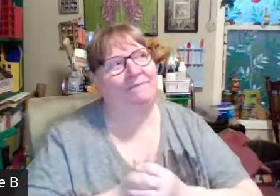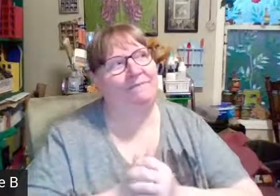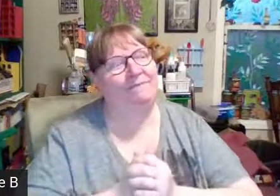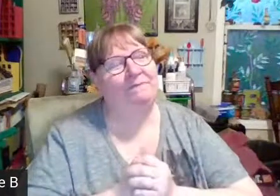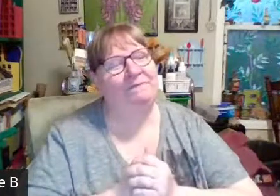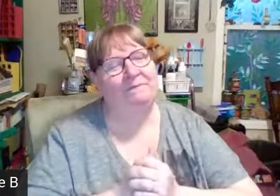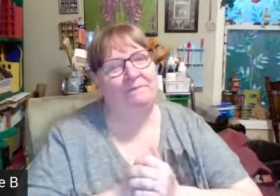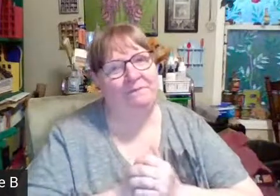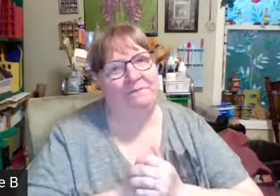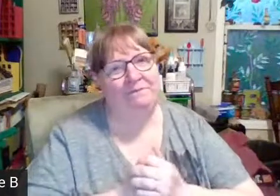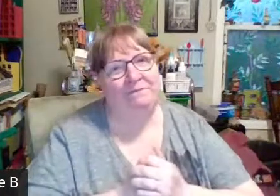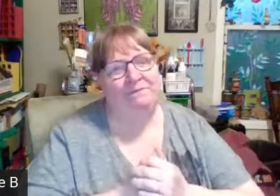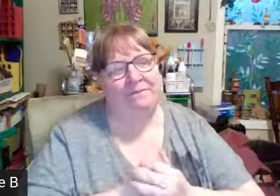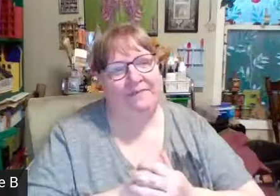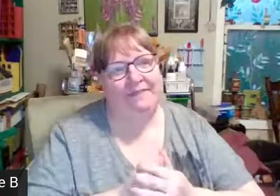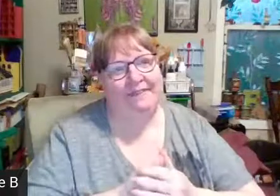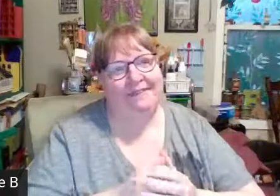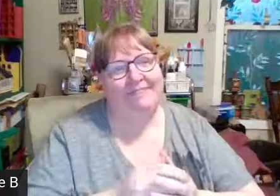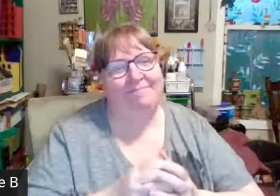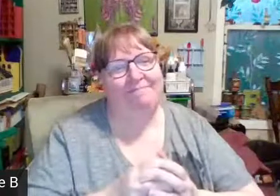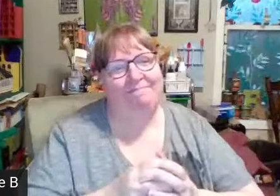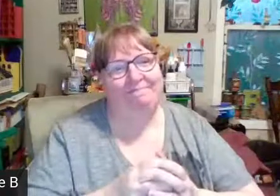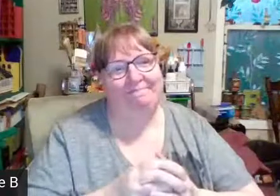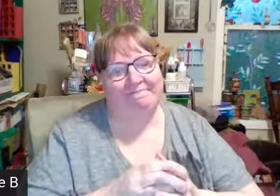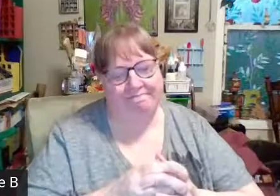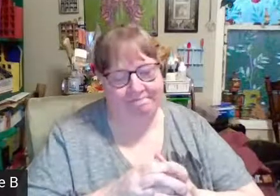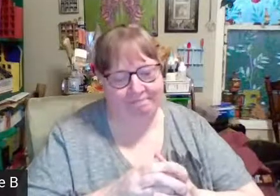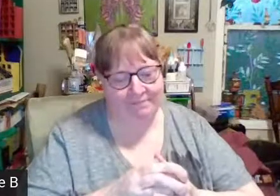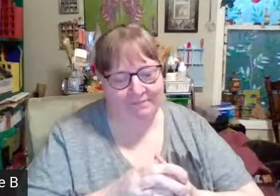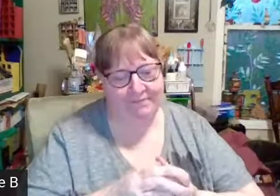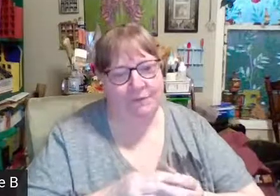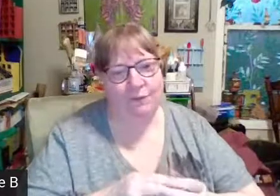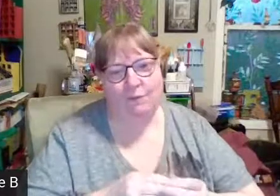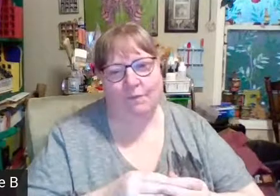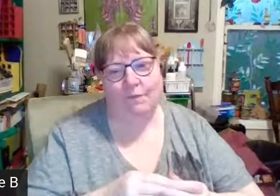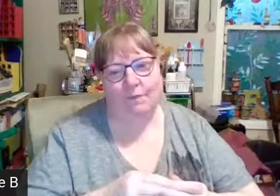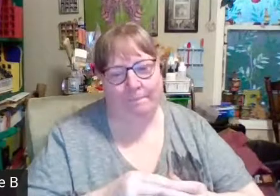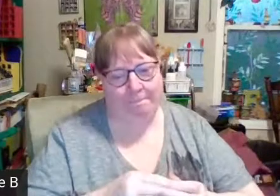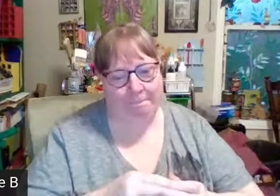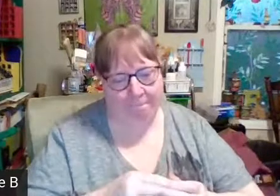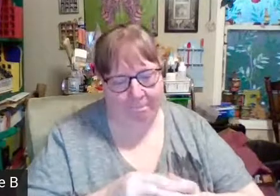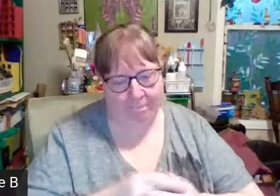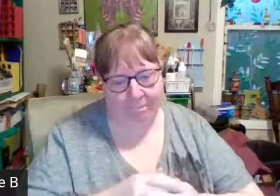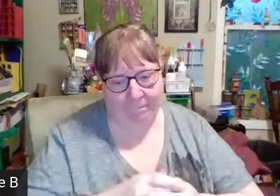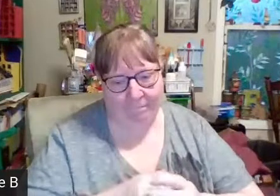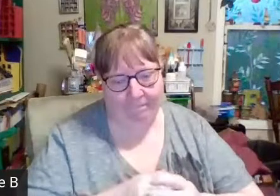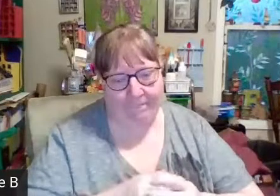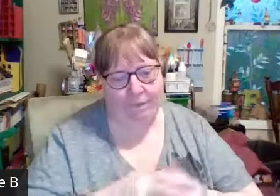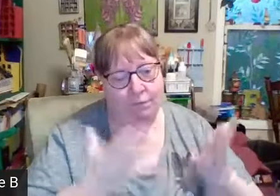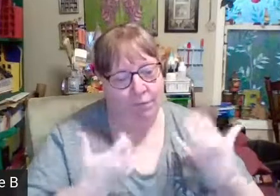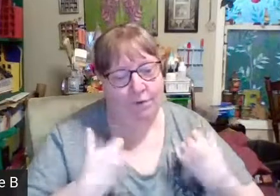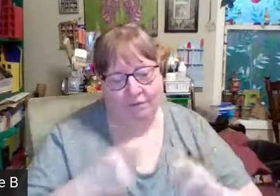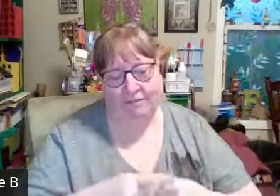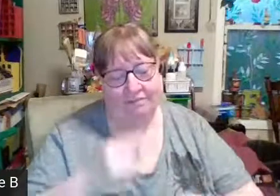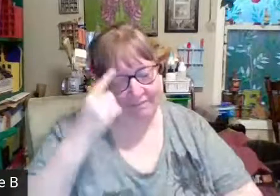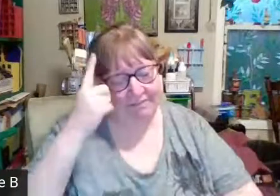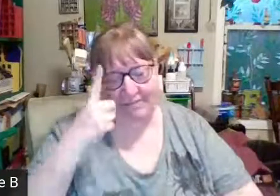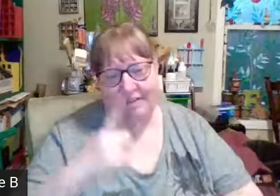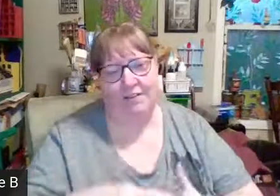sure, oily ones sounds funny, doesn't it? But, and we also want you to know you are really heard. We look